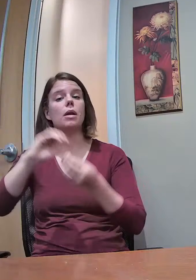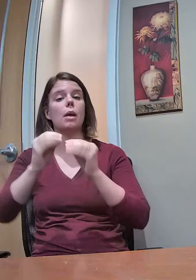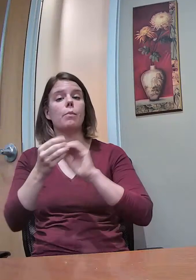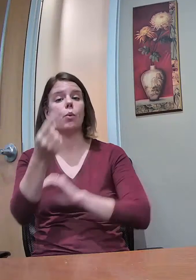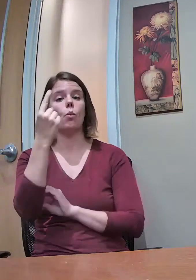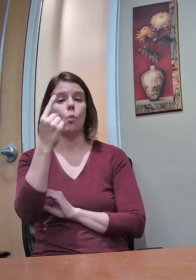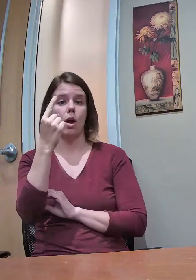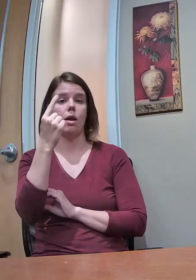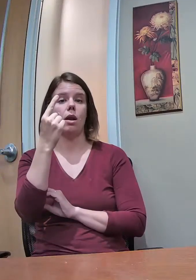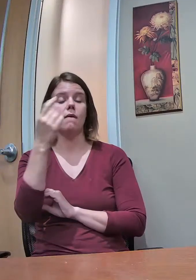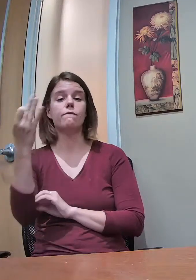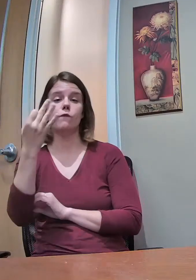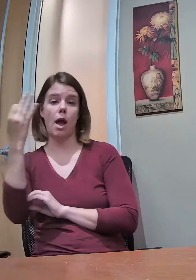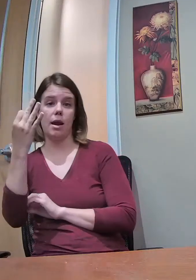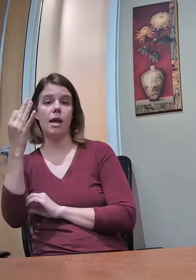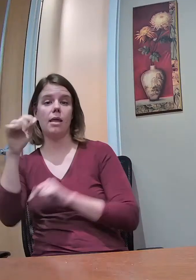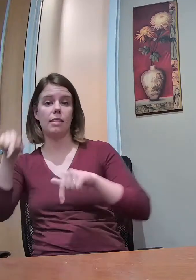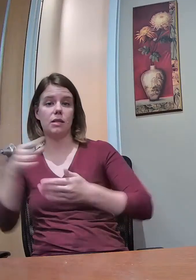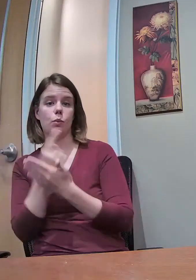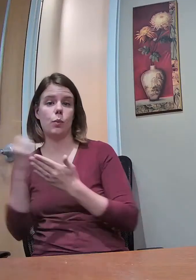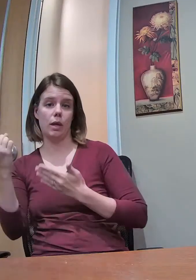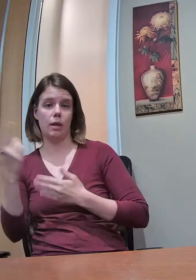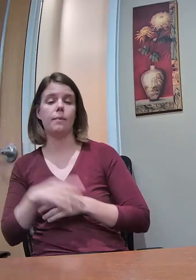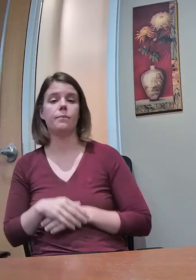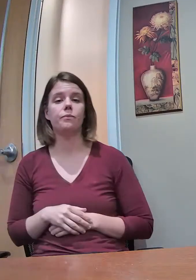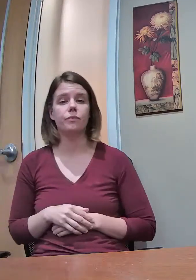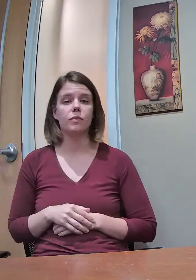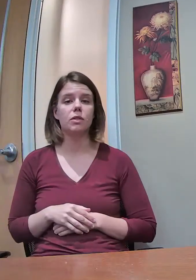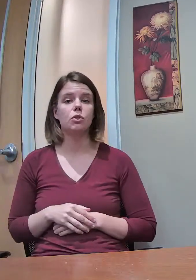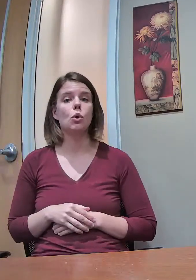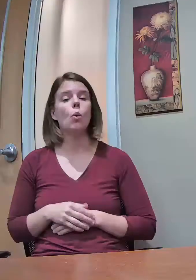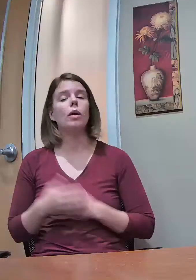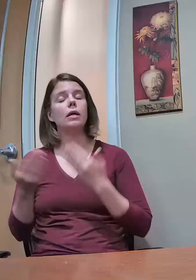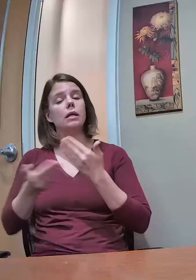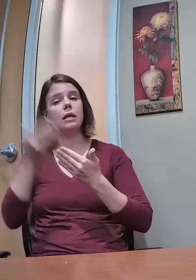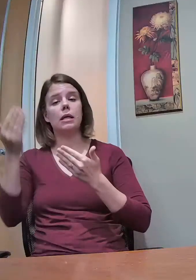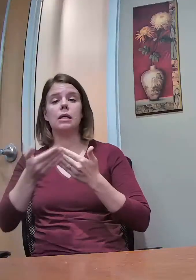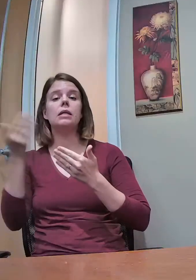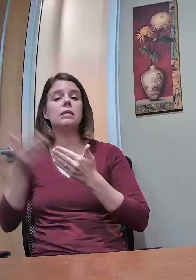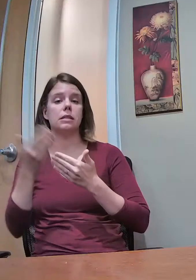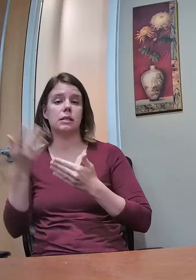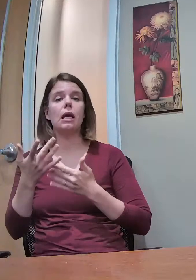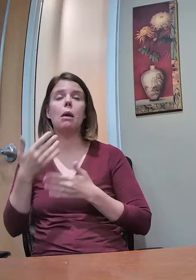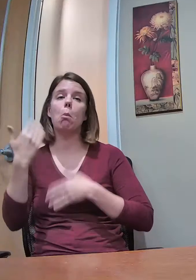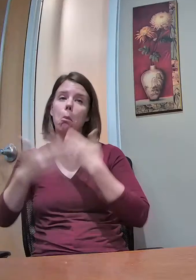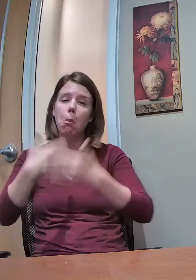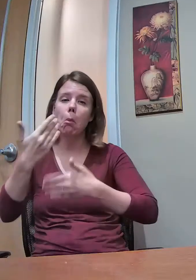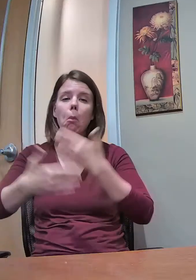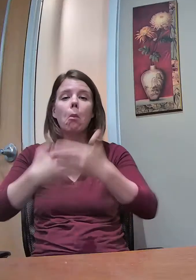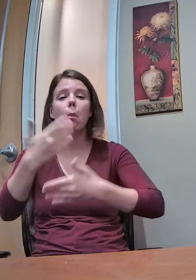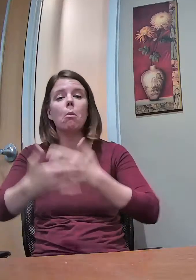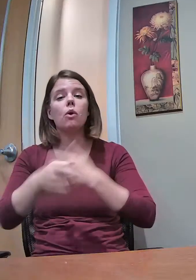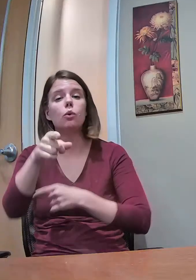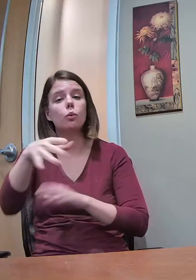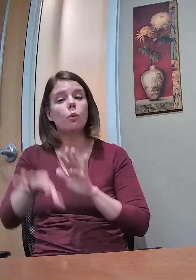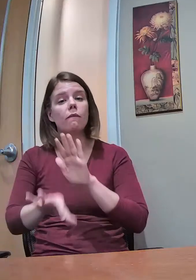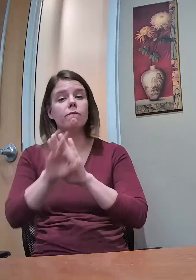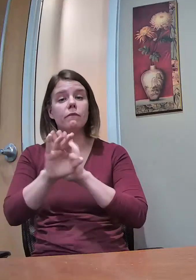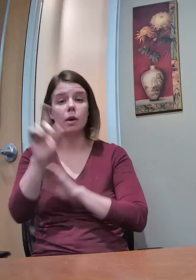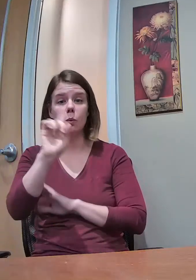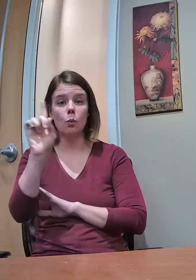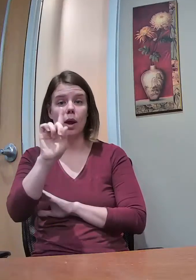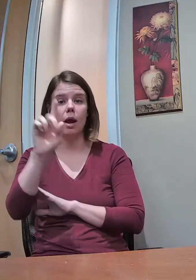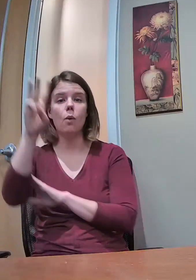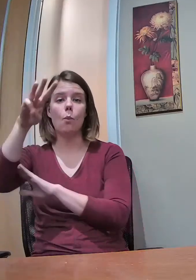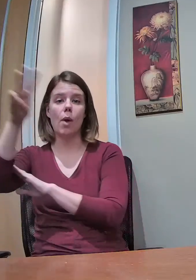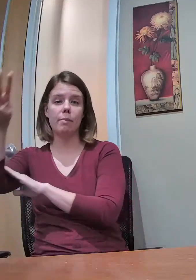simple, easy to understand summary of restrictions can be found on the province's Reopening Ontario